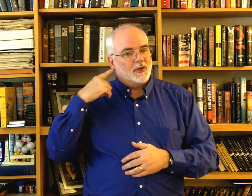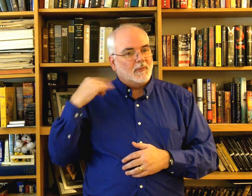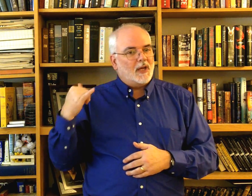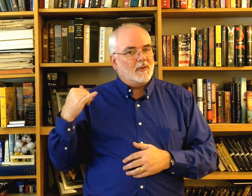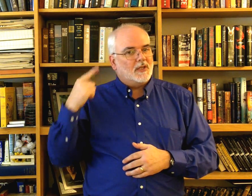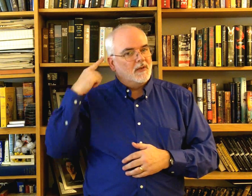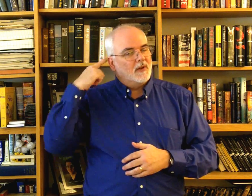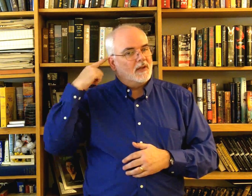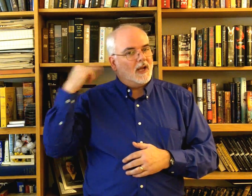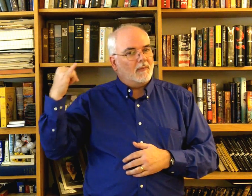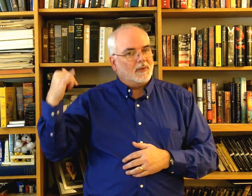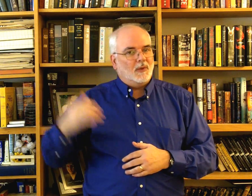the bottom, it's silver. Top, gold.